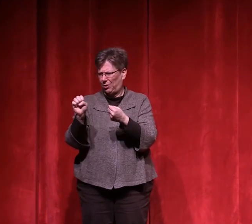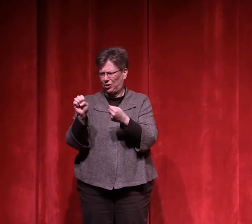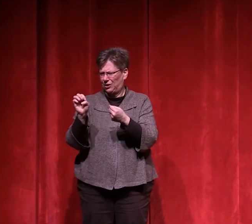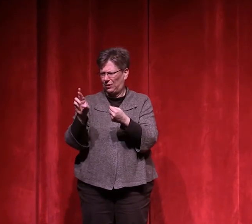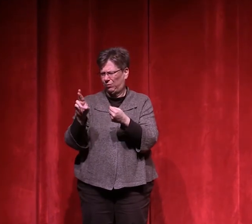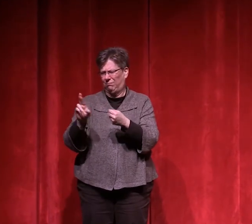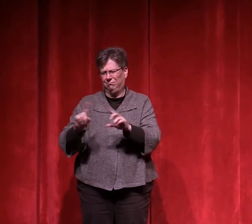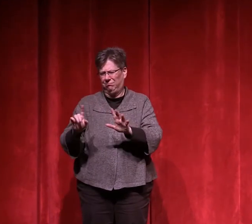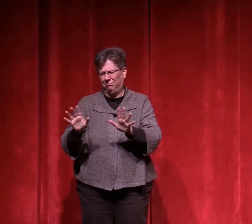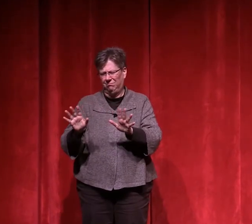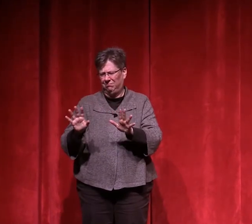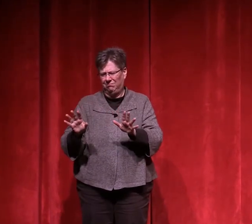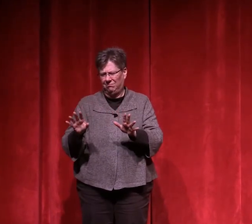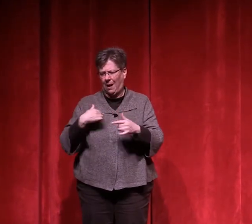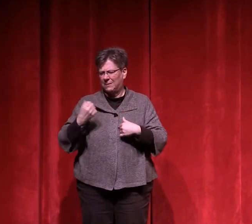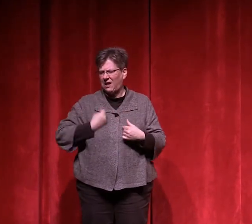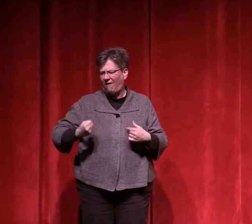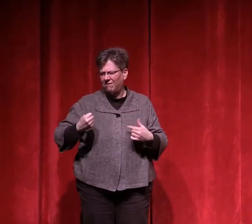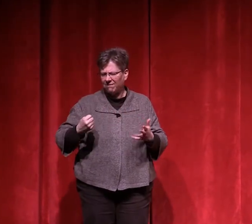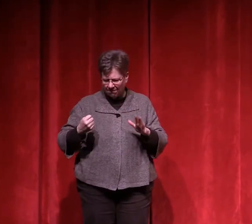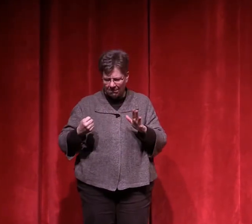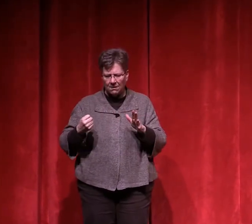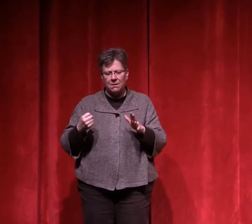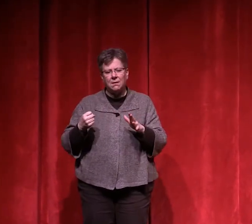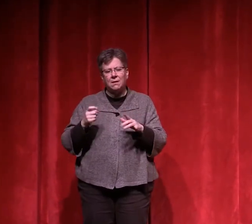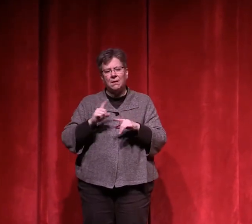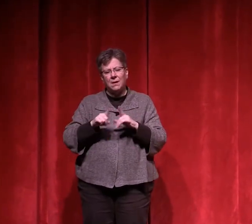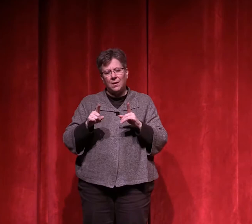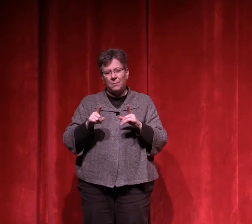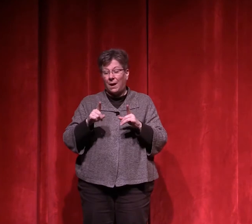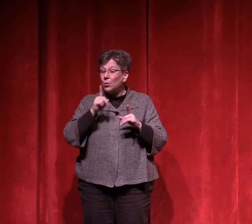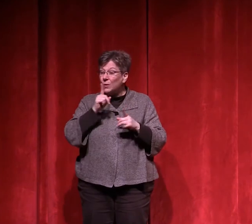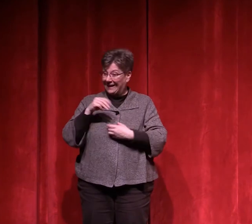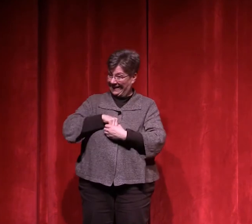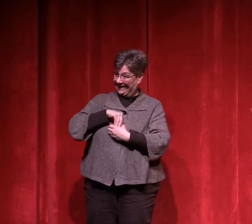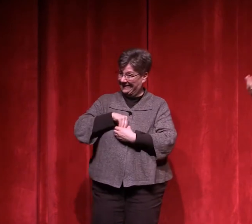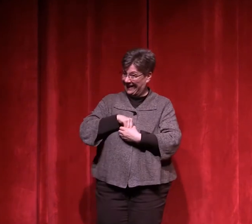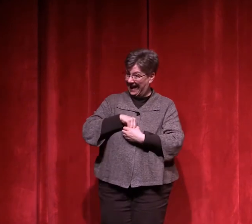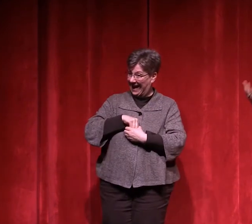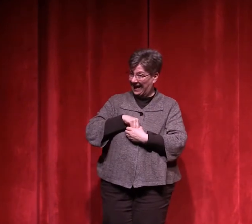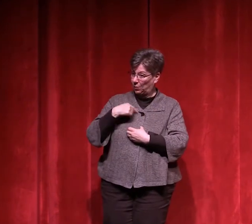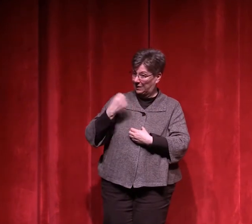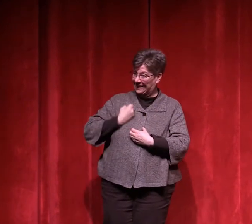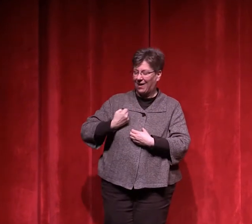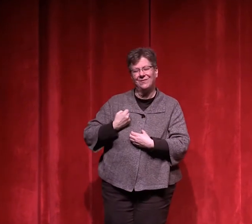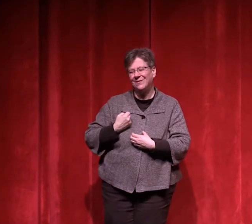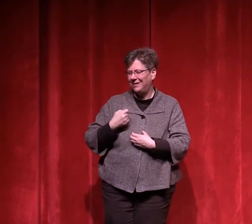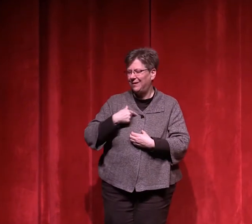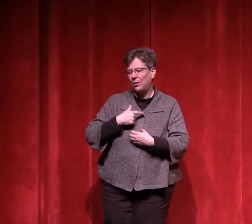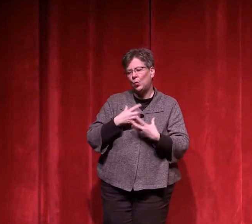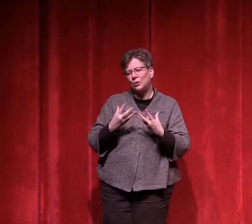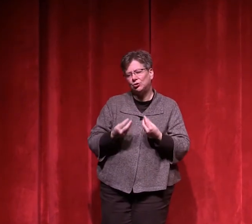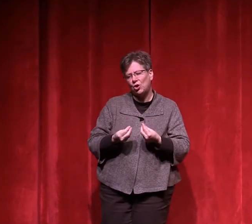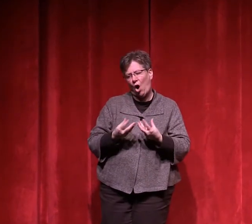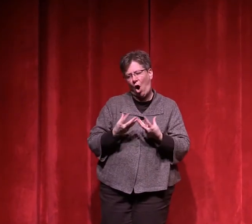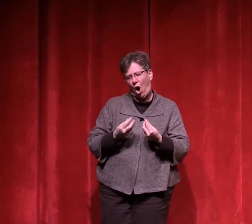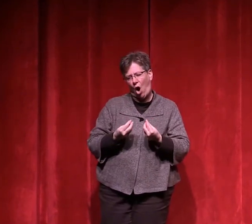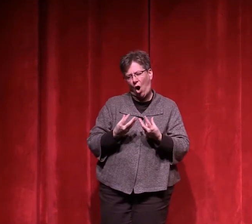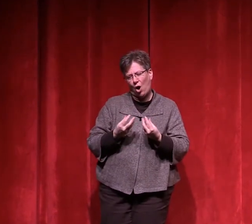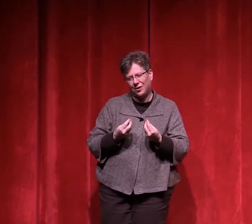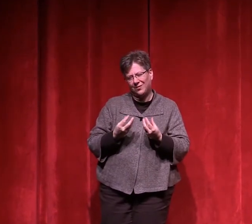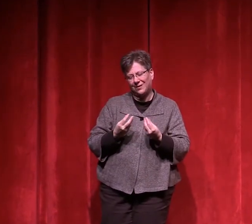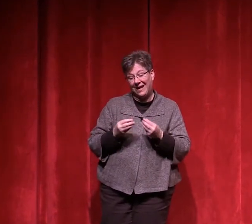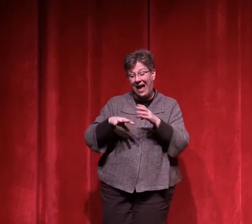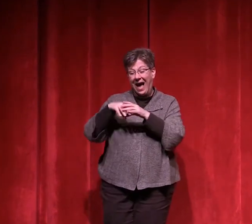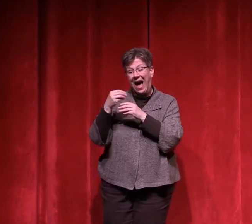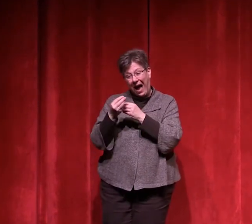way. The thing is, though, we're really more like M&Ms. You know, we got this hard exterior, but